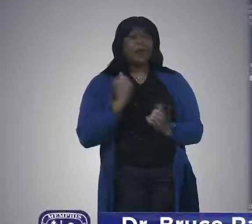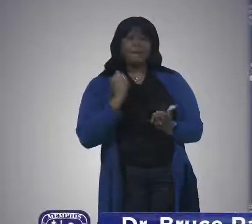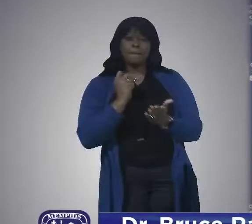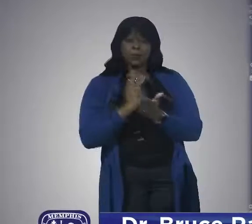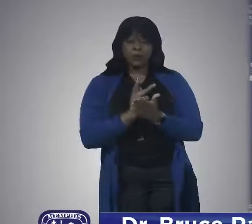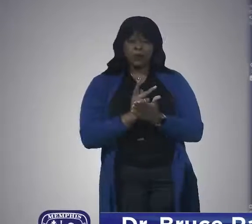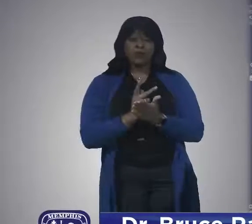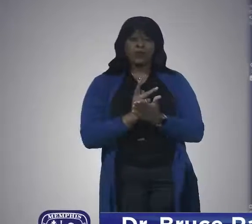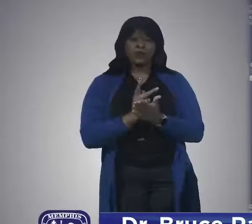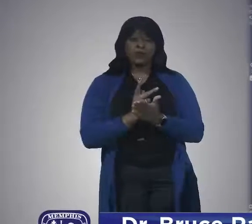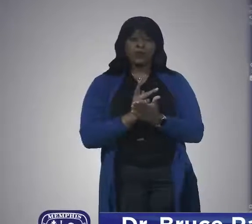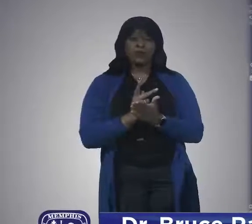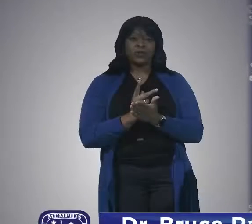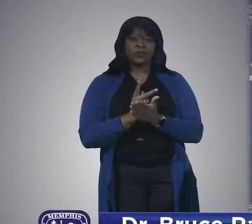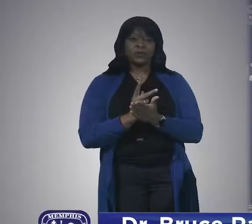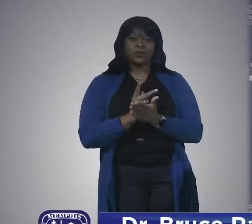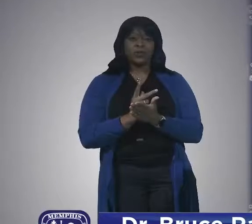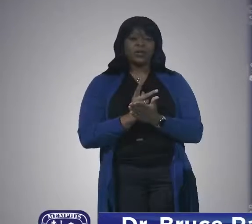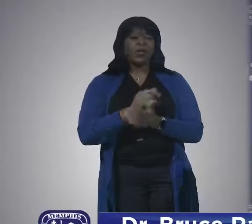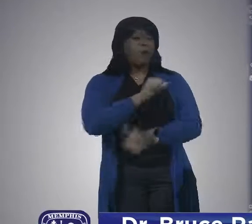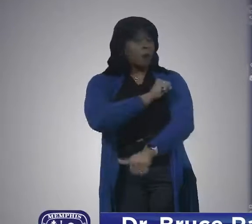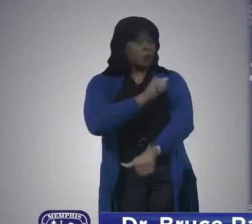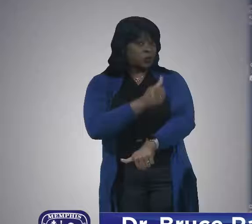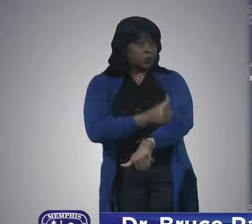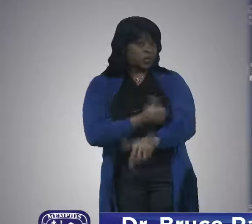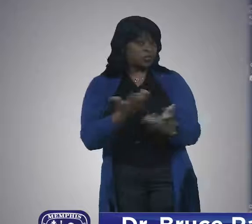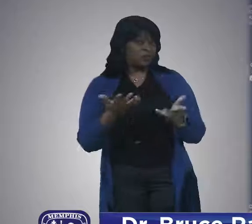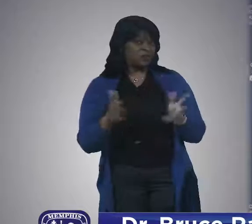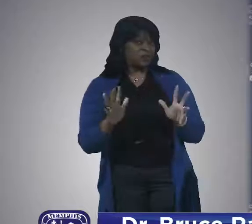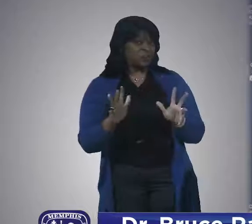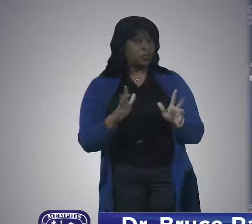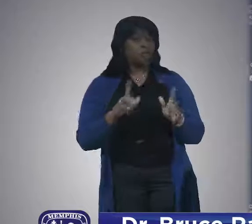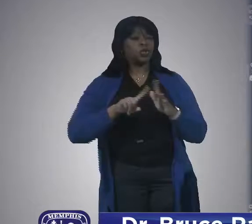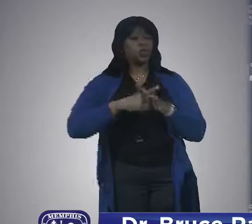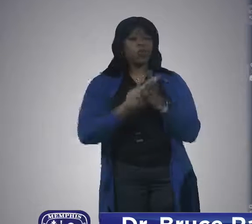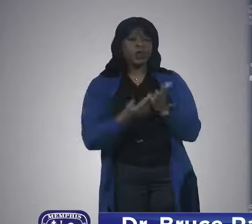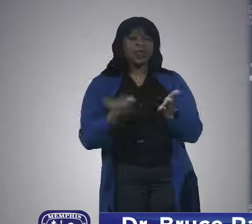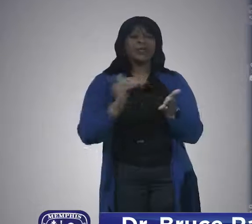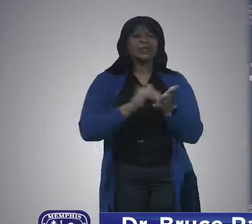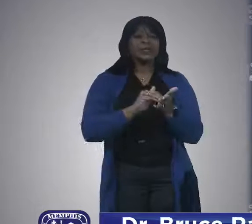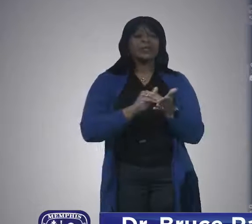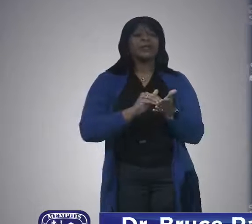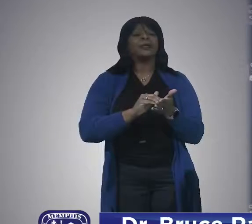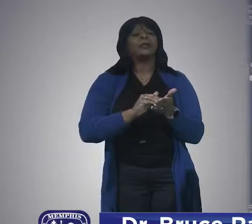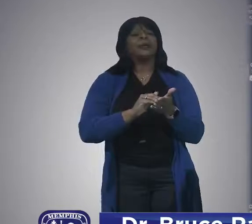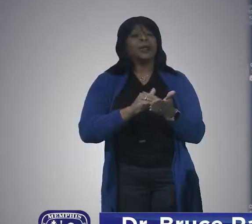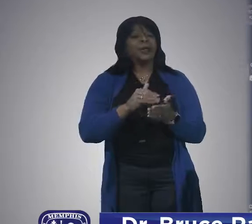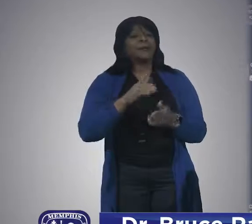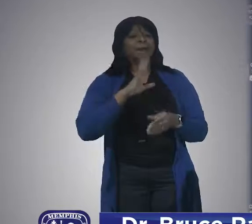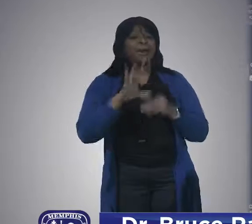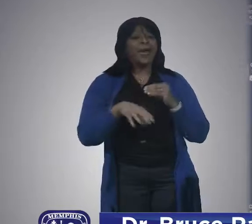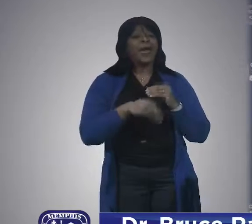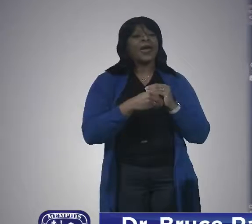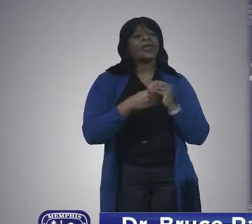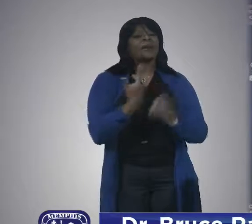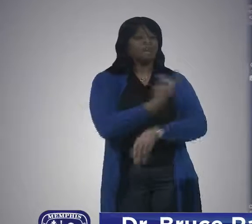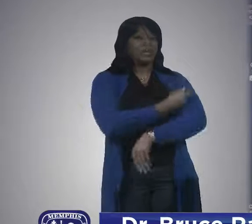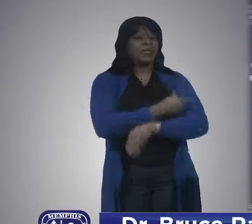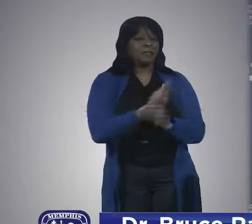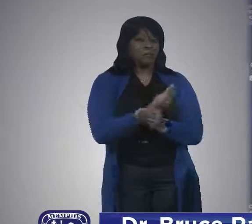approval and authorization to resume being a vaccine